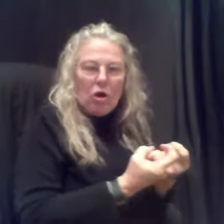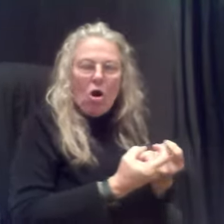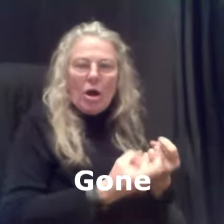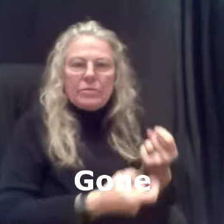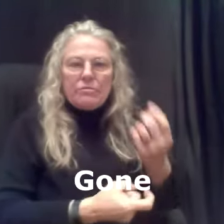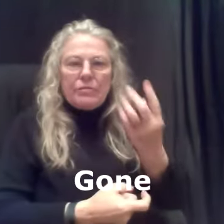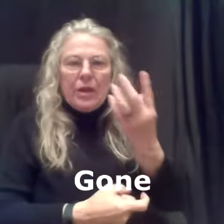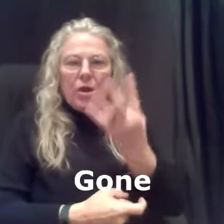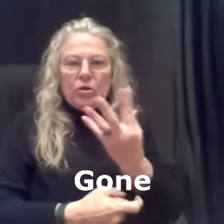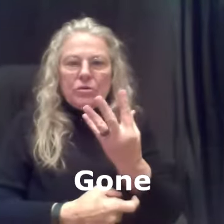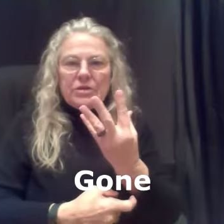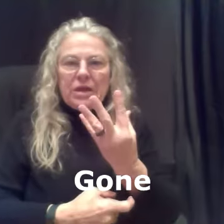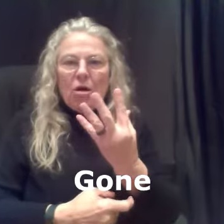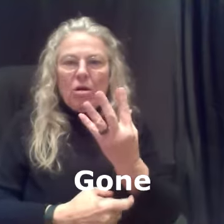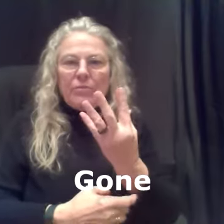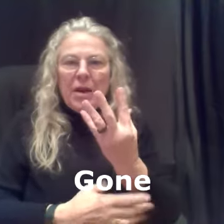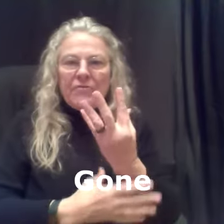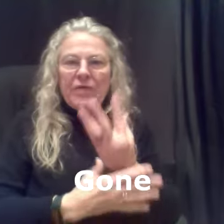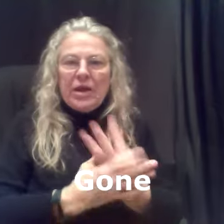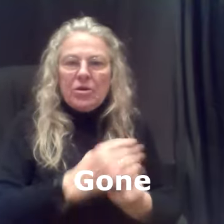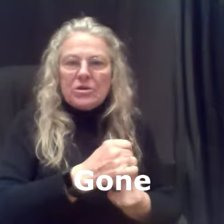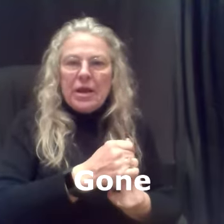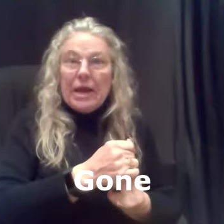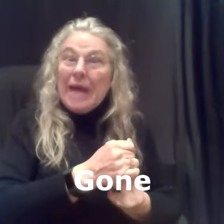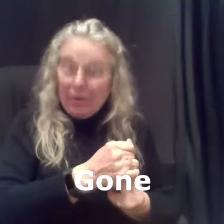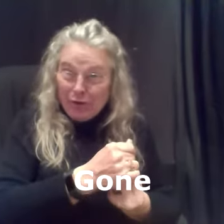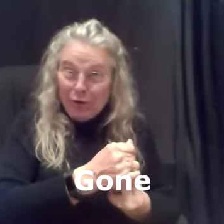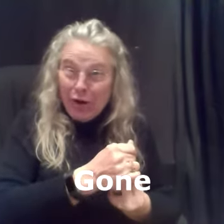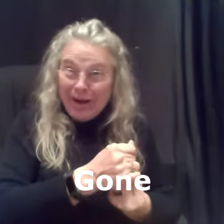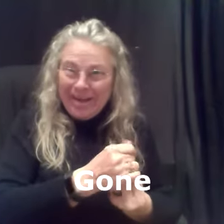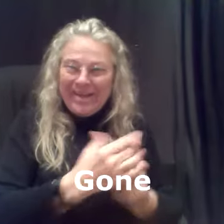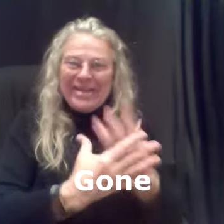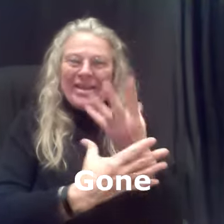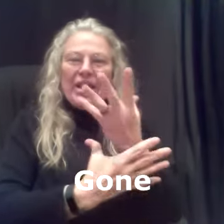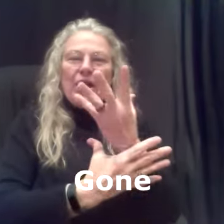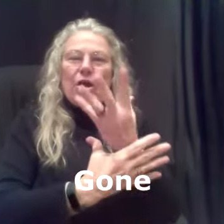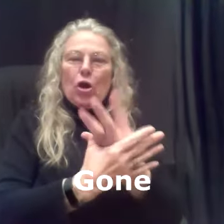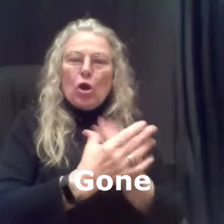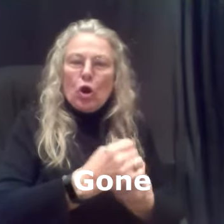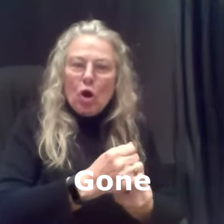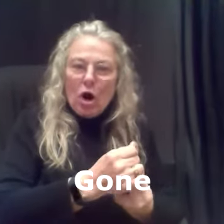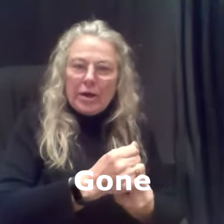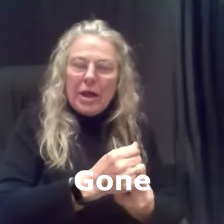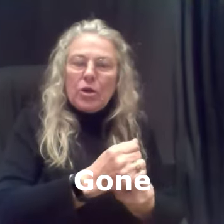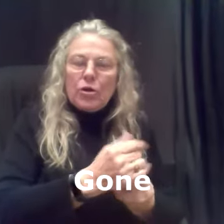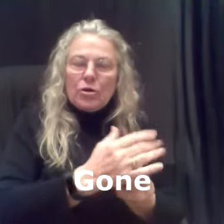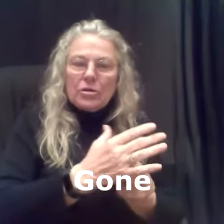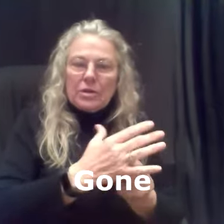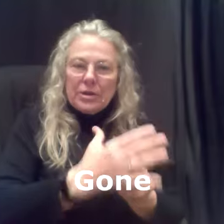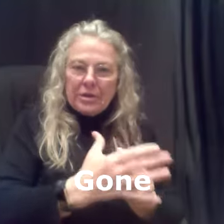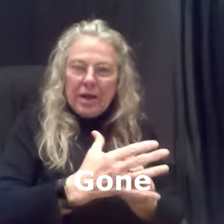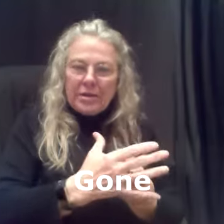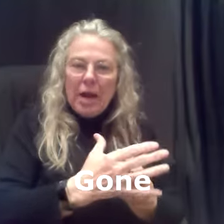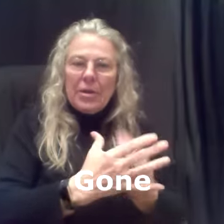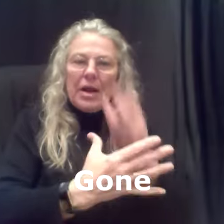gone. You see all of my fingers, and now they're gone. Gone. Your non-dominant hand